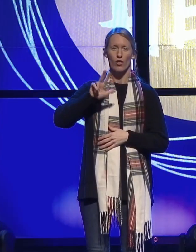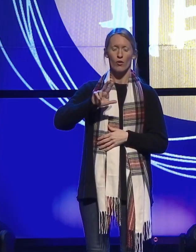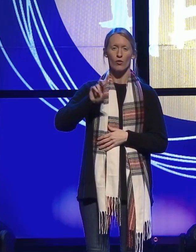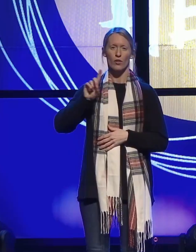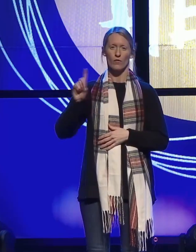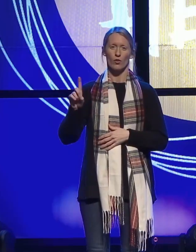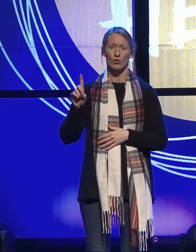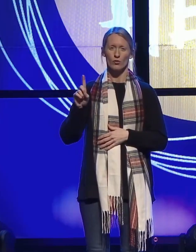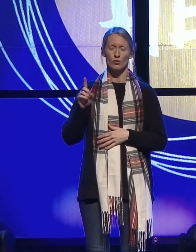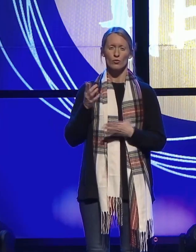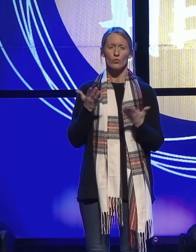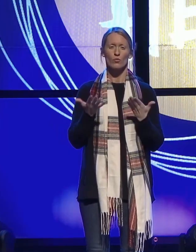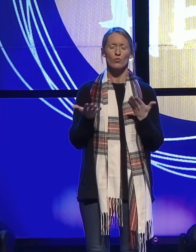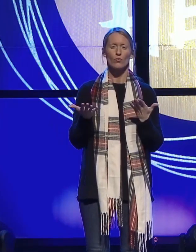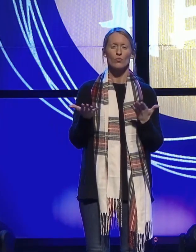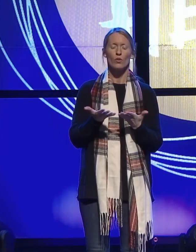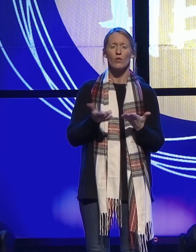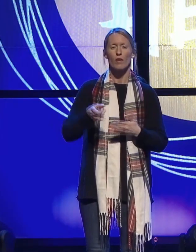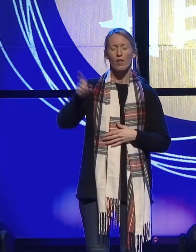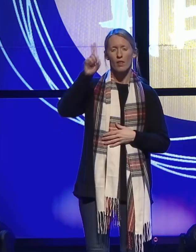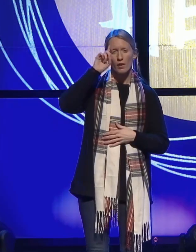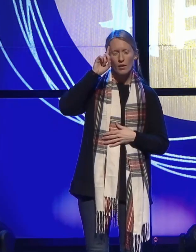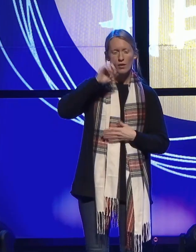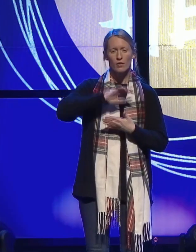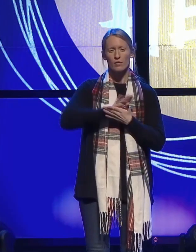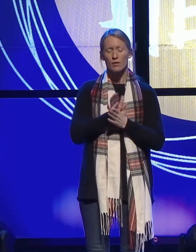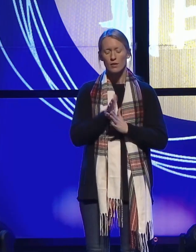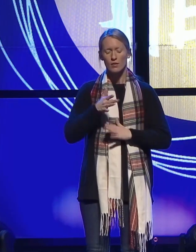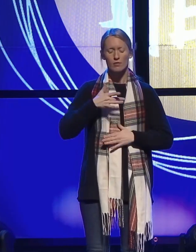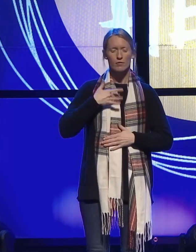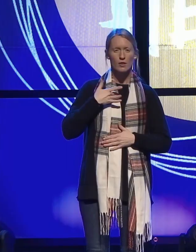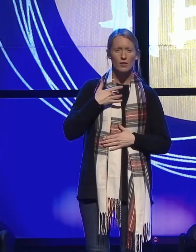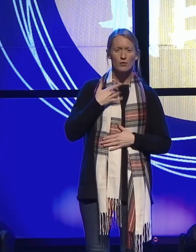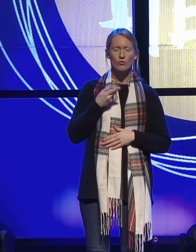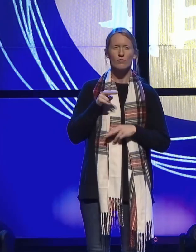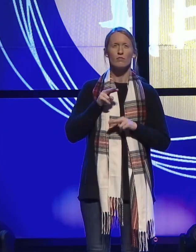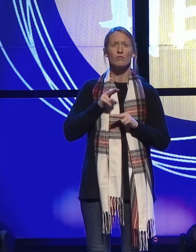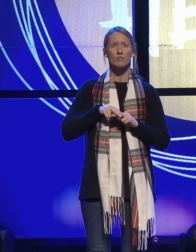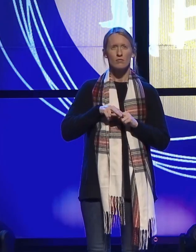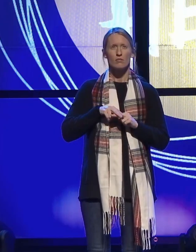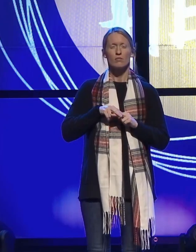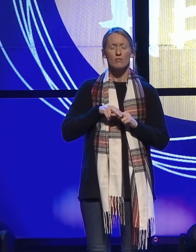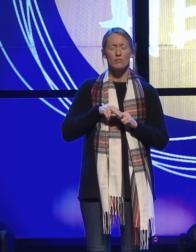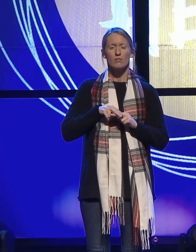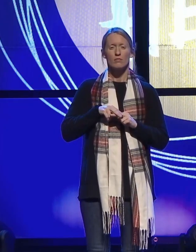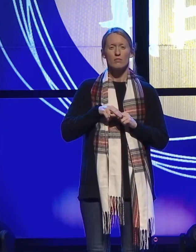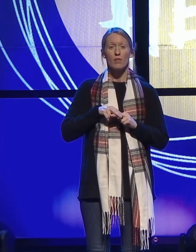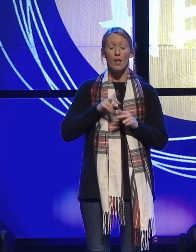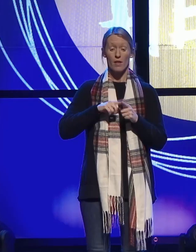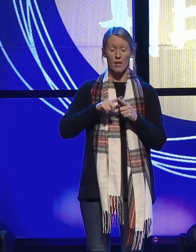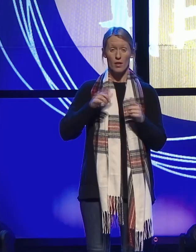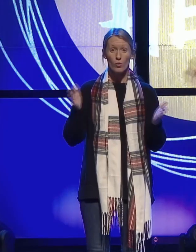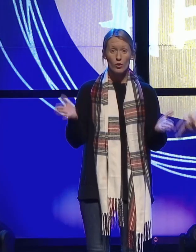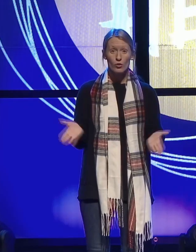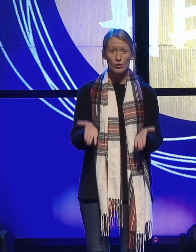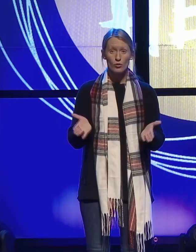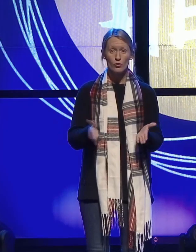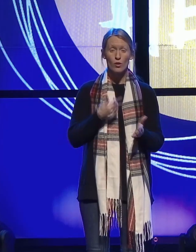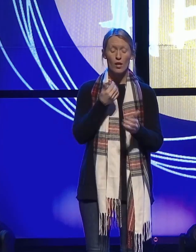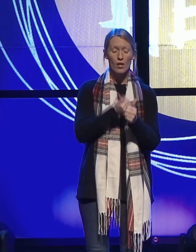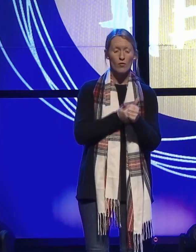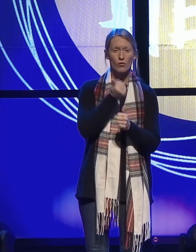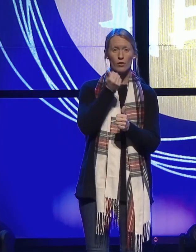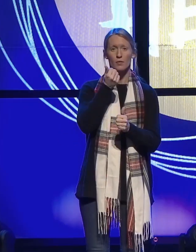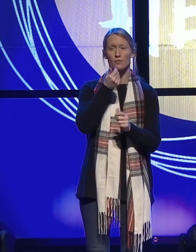that feel like? What would that be like? Just sit in that. And then I want to encourage you, every person in here, every family in